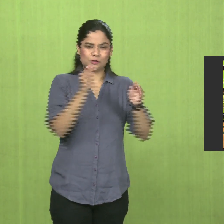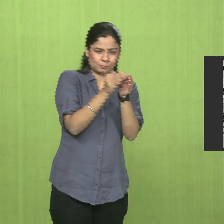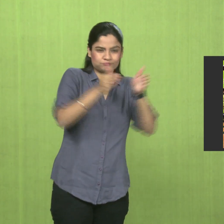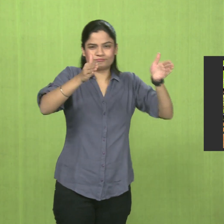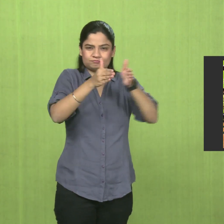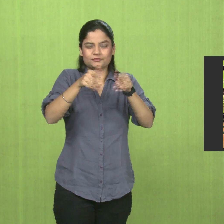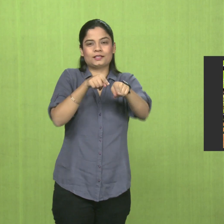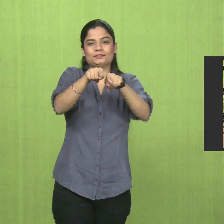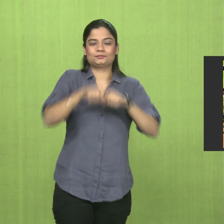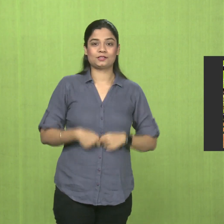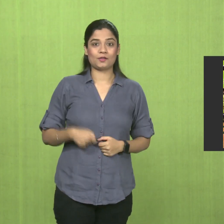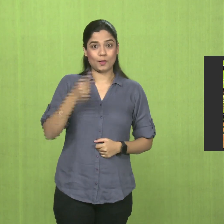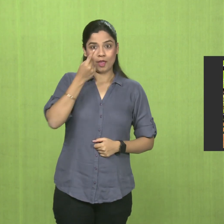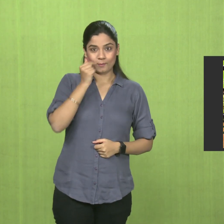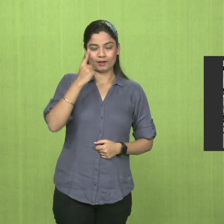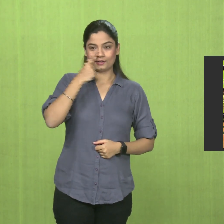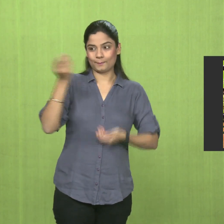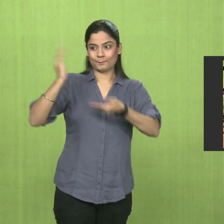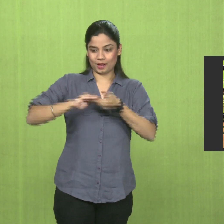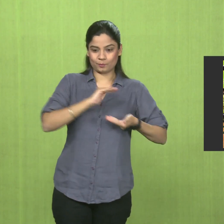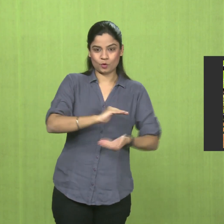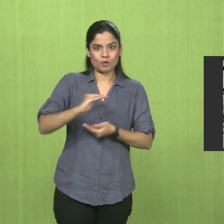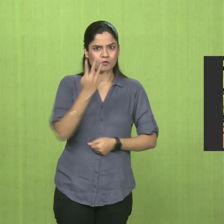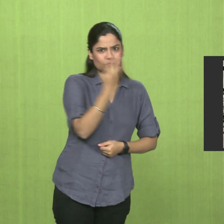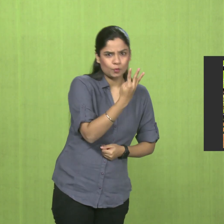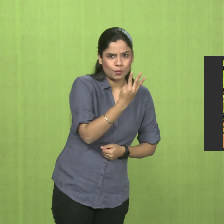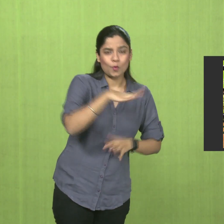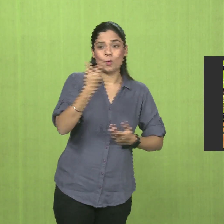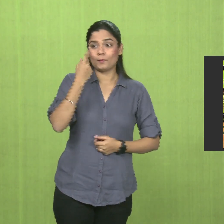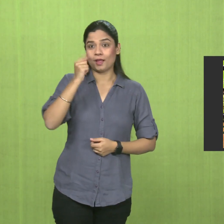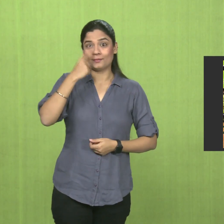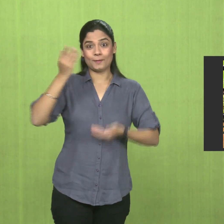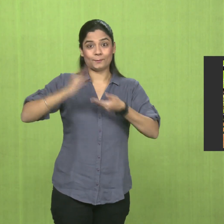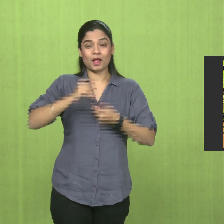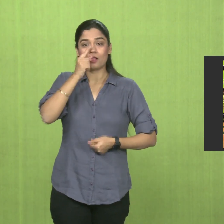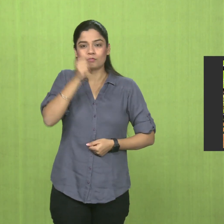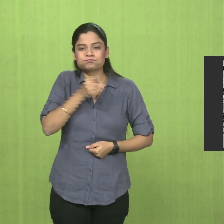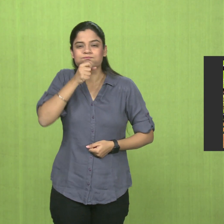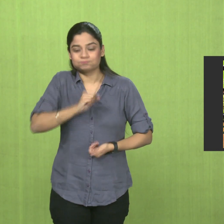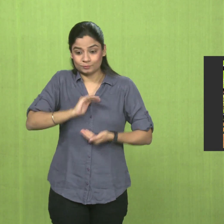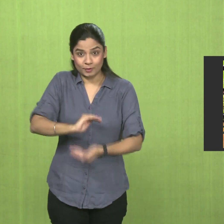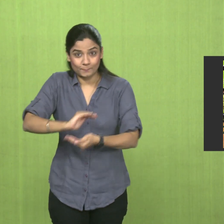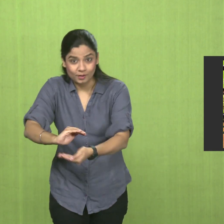different kinds of families, some joint family, some nuclear families. Some people have bigger families